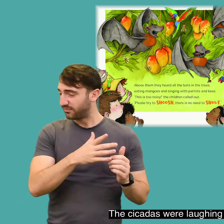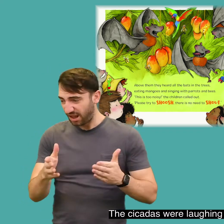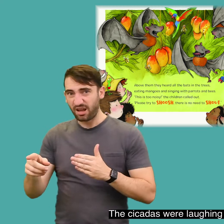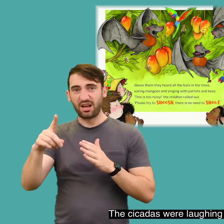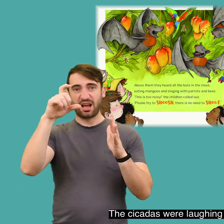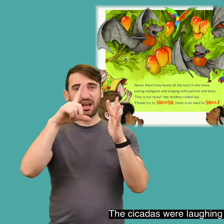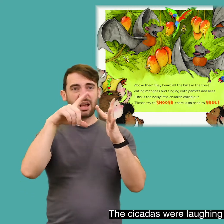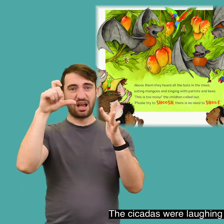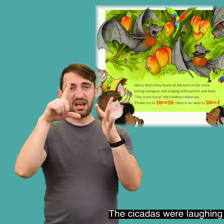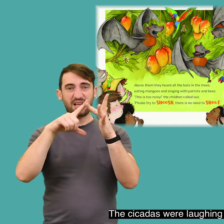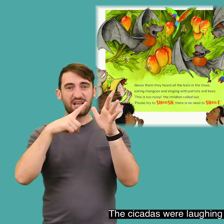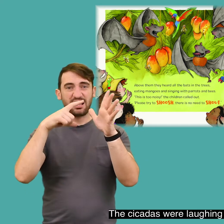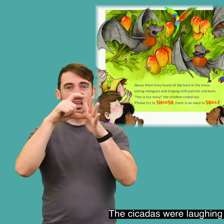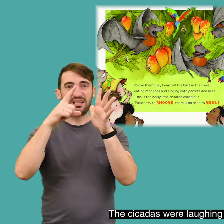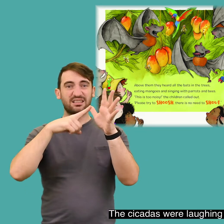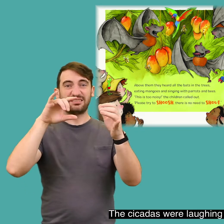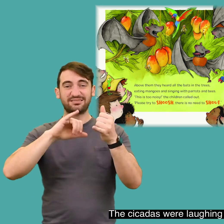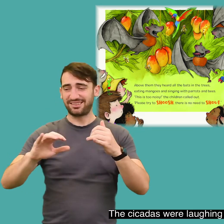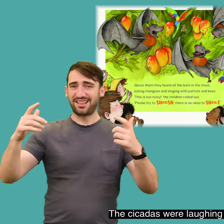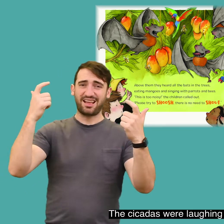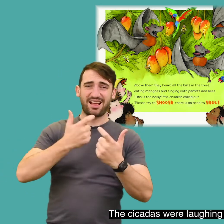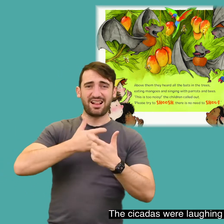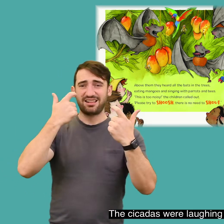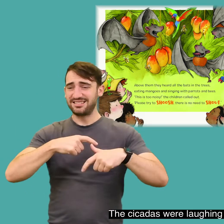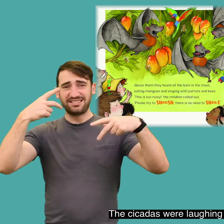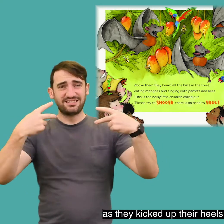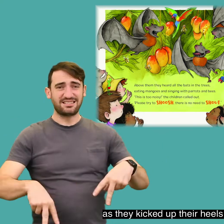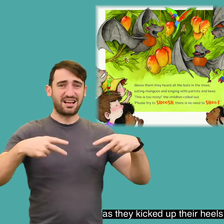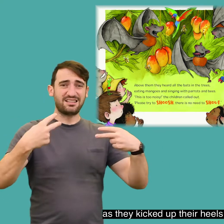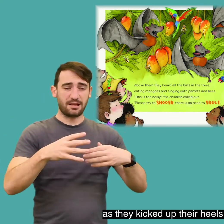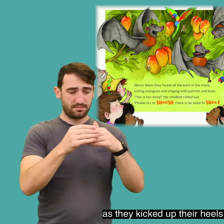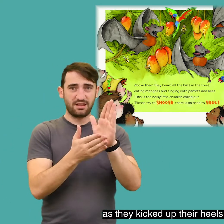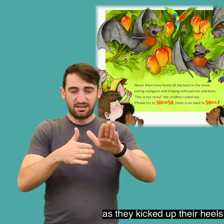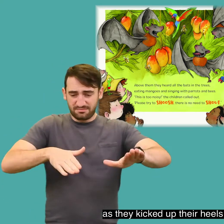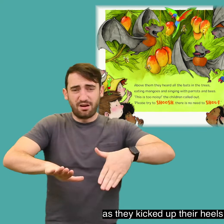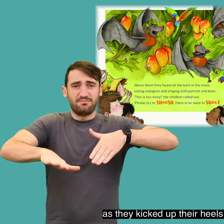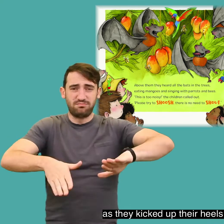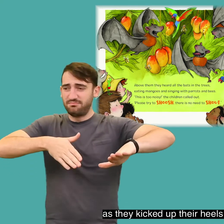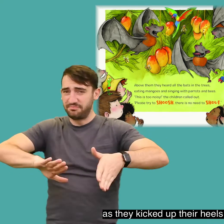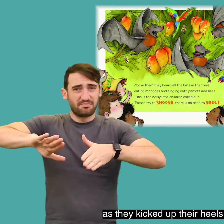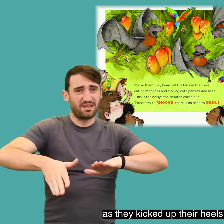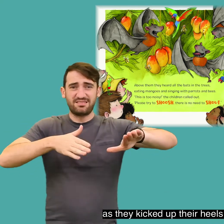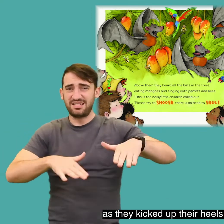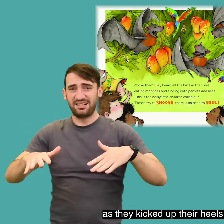The cicadas were laughing and dancing in line as they kicked up their heels and shuffled in time.